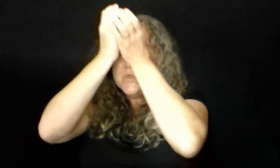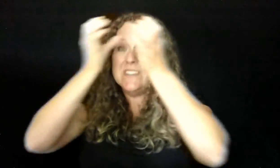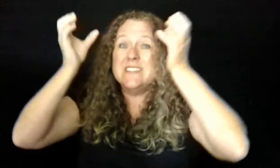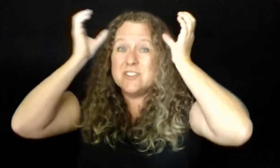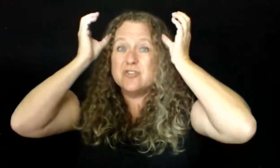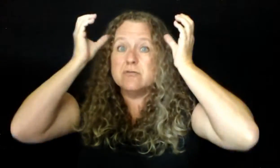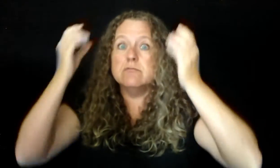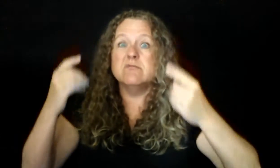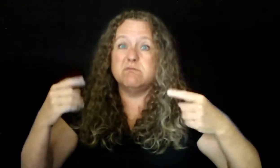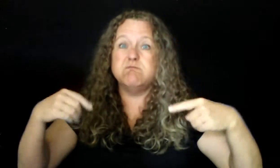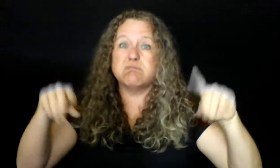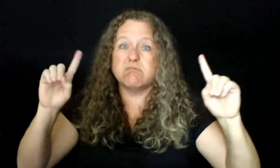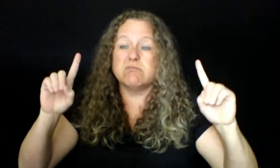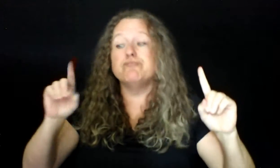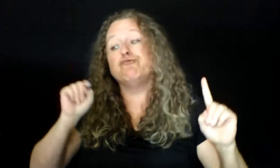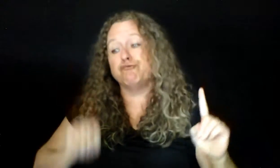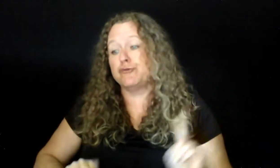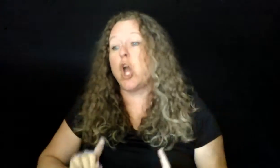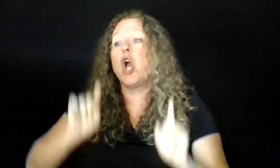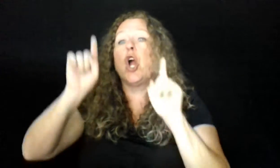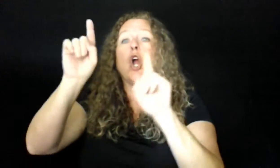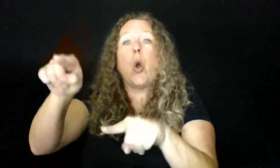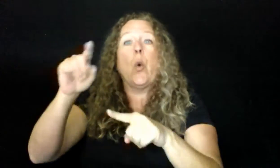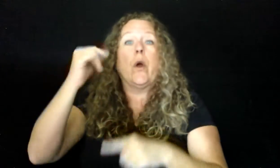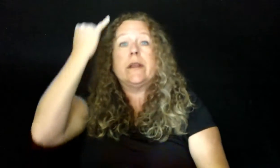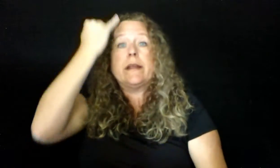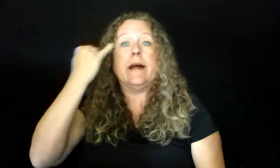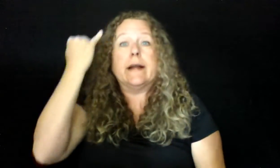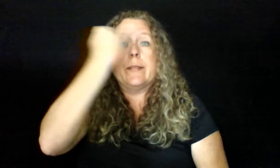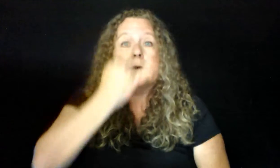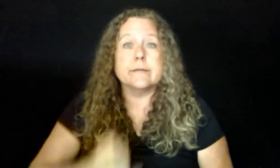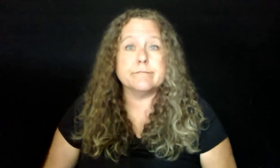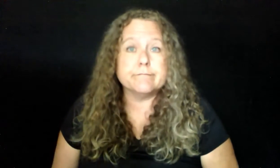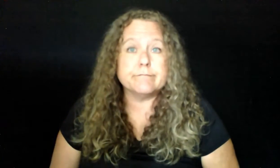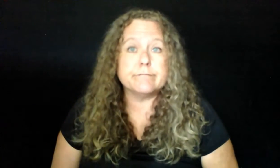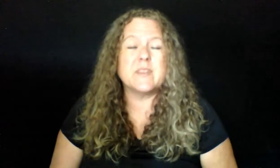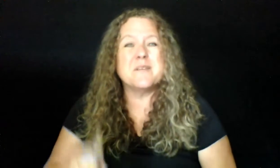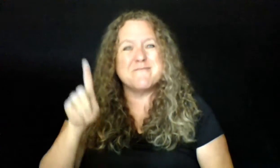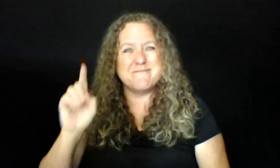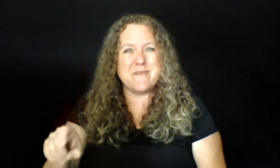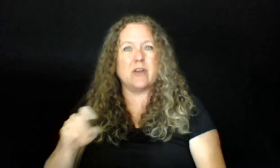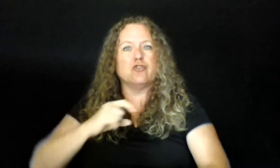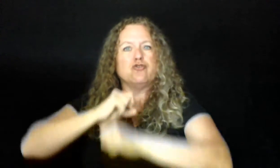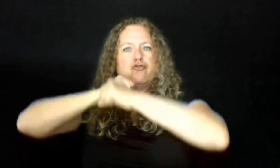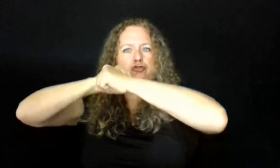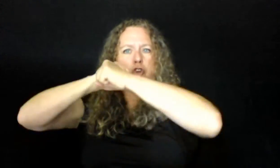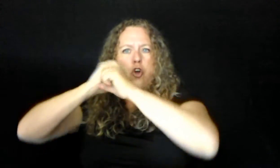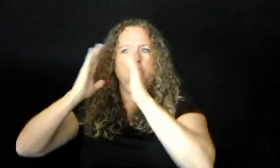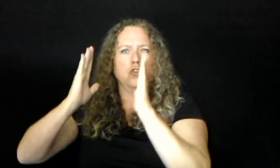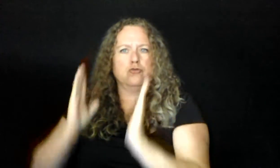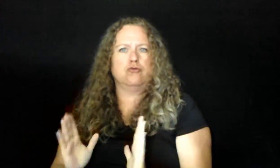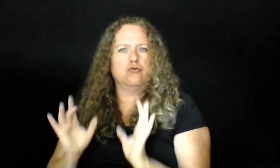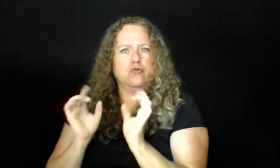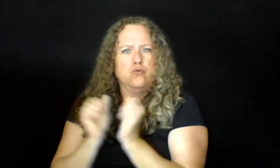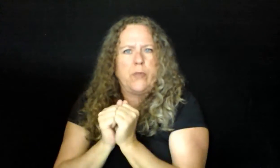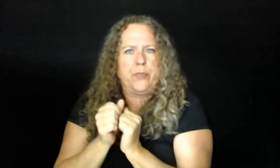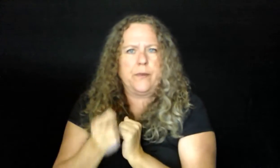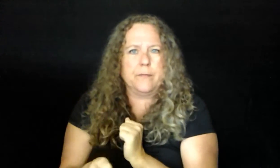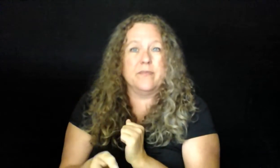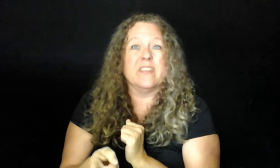Italy. He has to stick with a guard the whole time. The way this would have worked is he would be physically chained